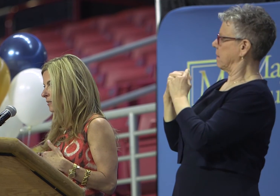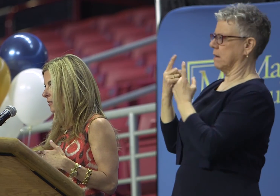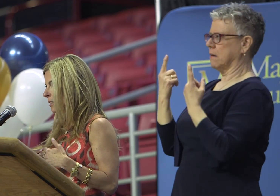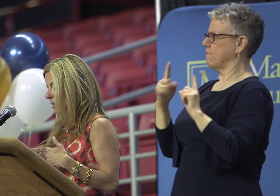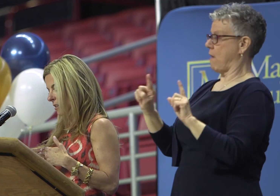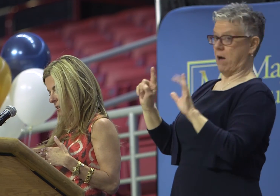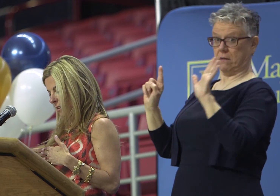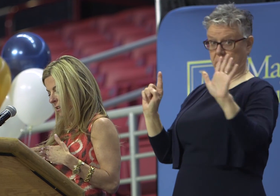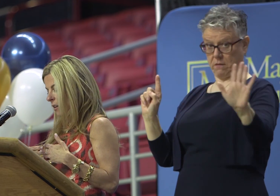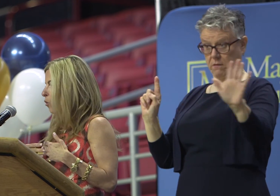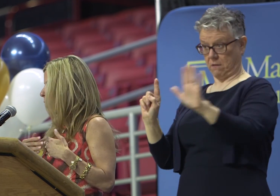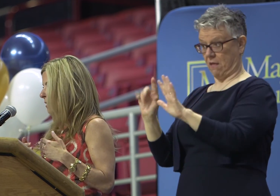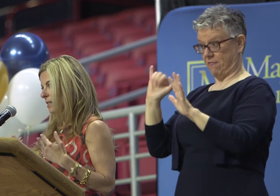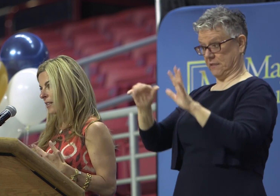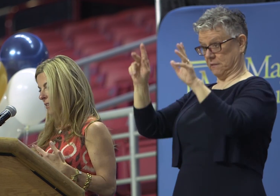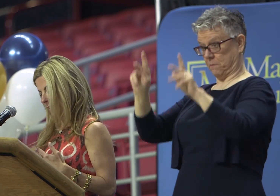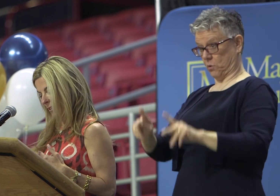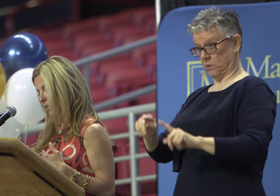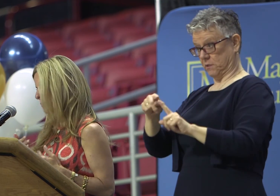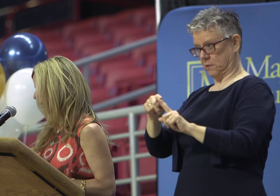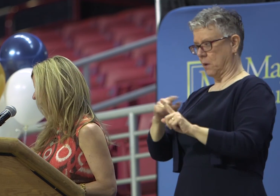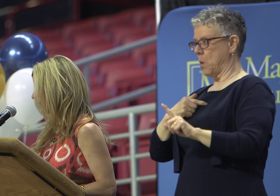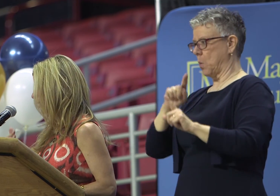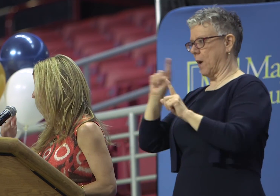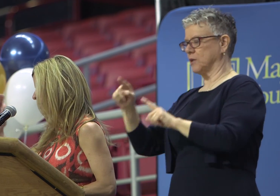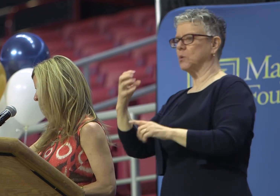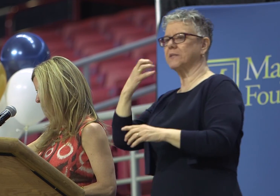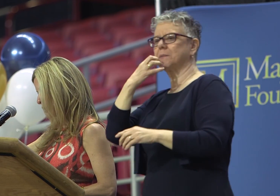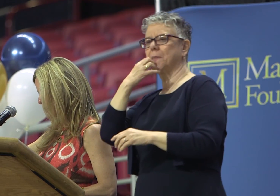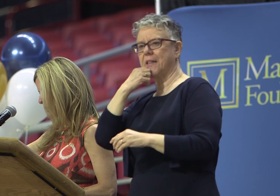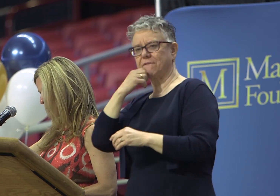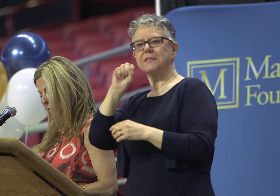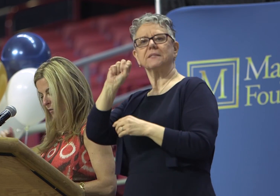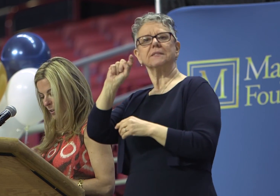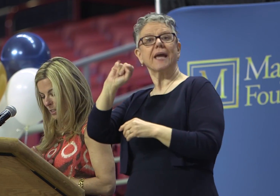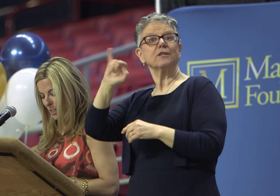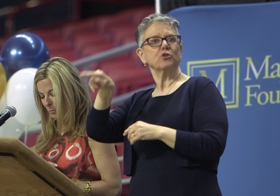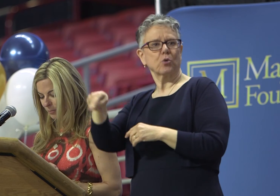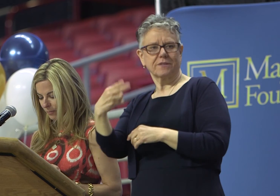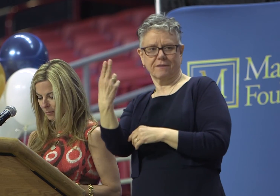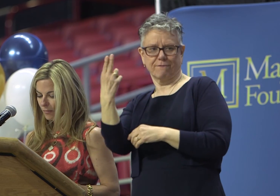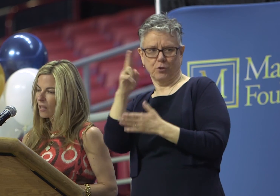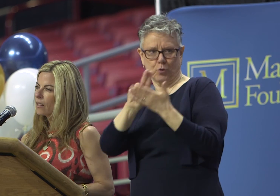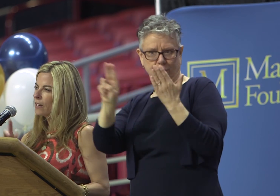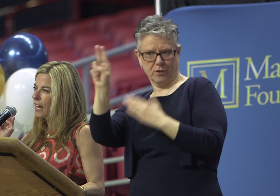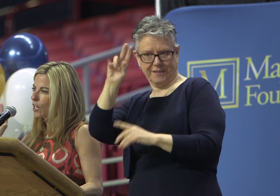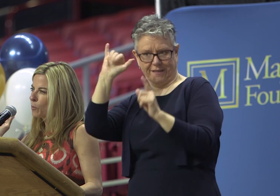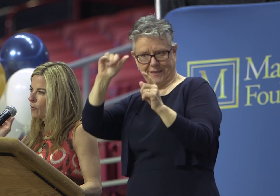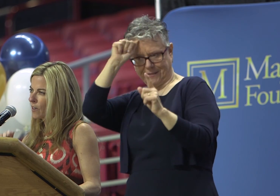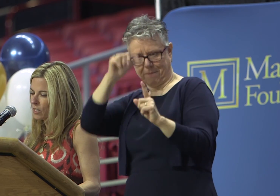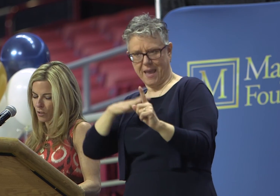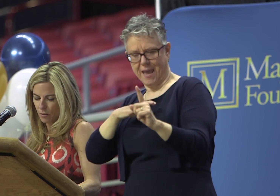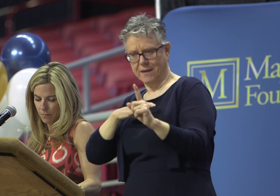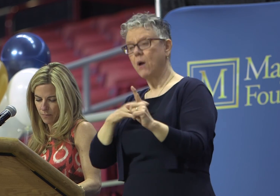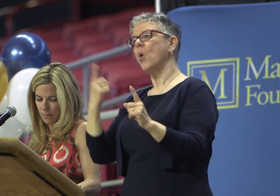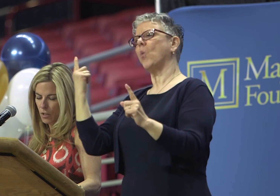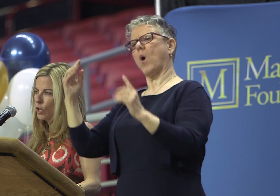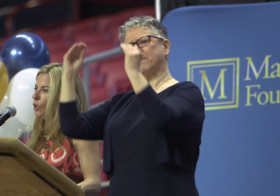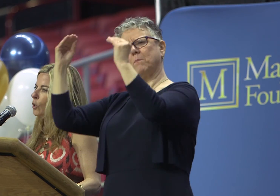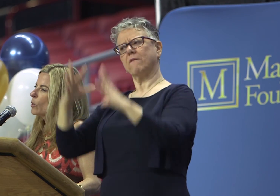Finally, while attending his beloved St. Joseph's University, he had a